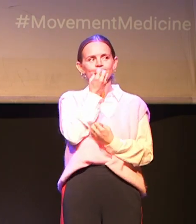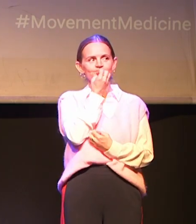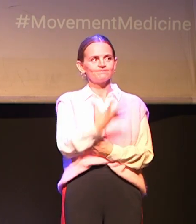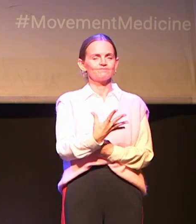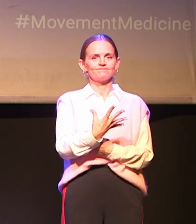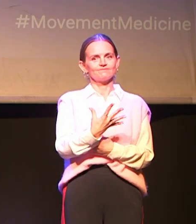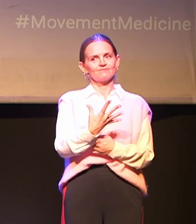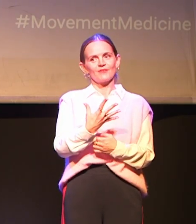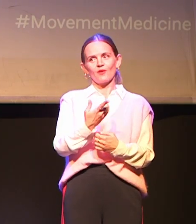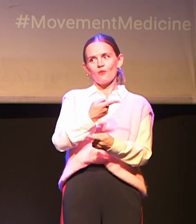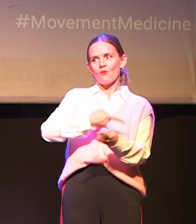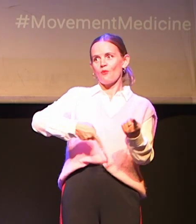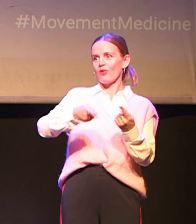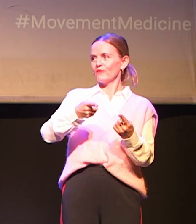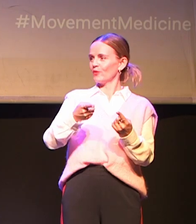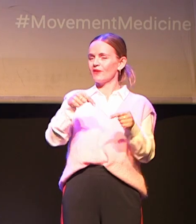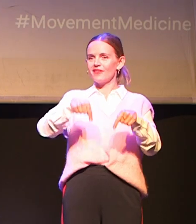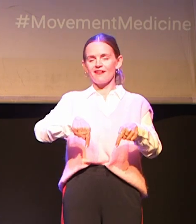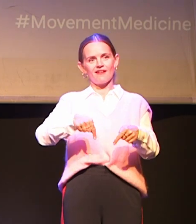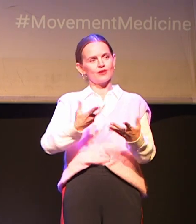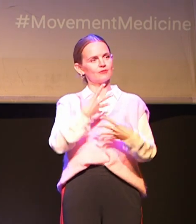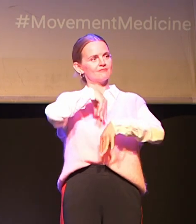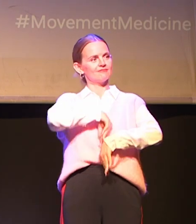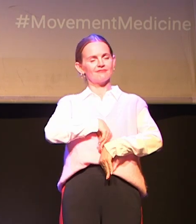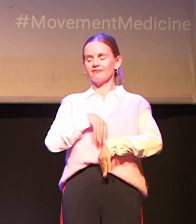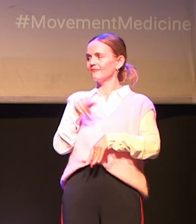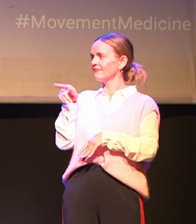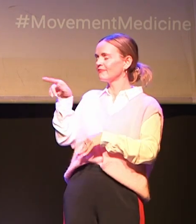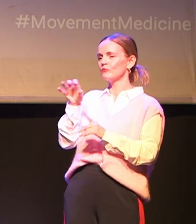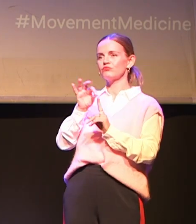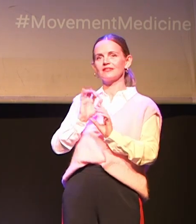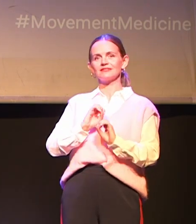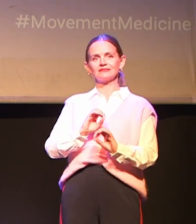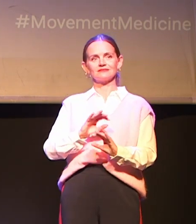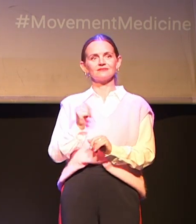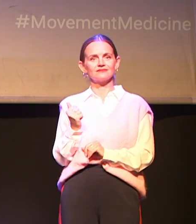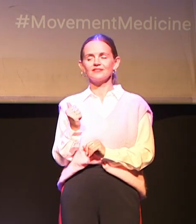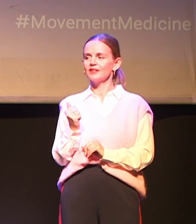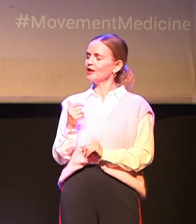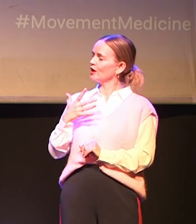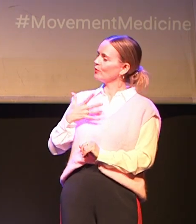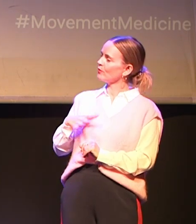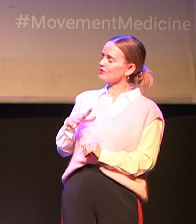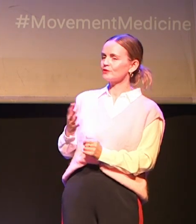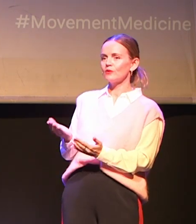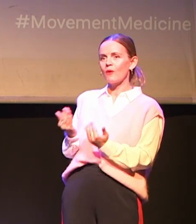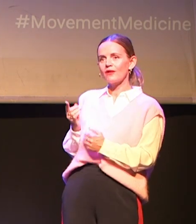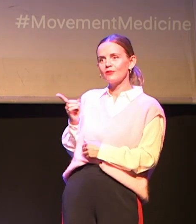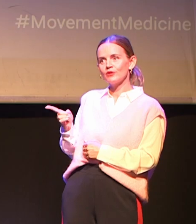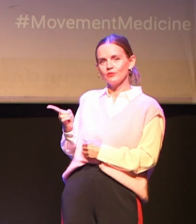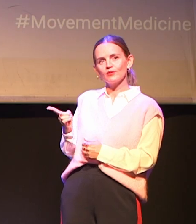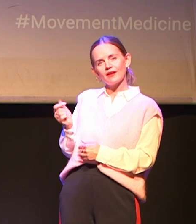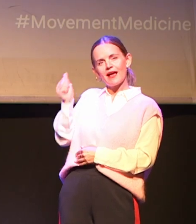receive Prentis. And earlier, we wanted to welcome you and acknowledge you. And for folks who don't